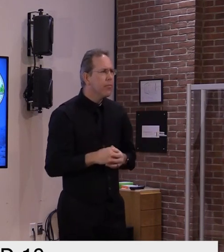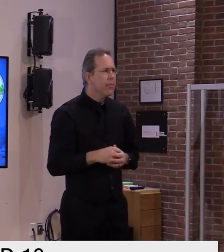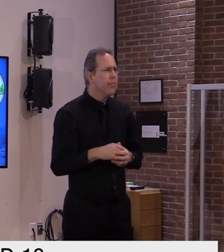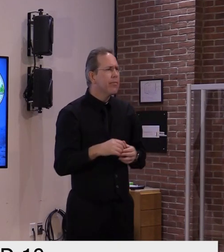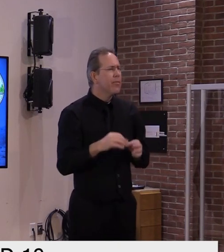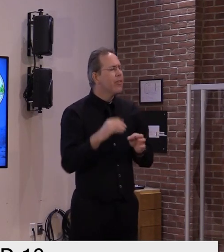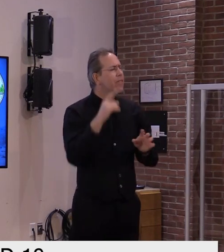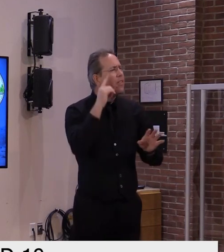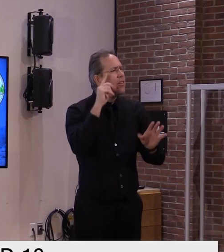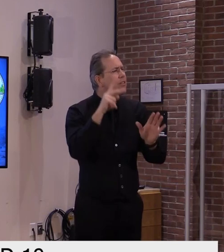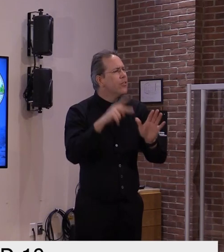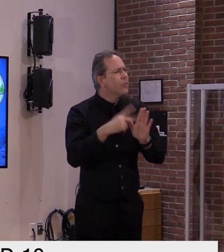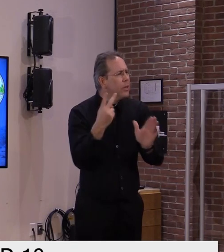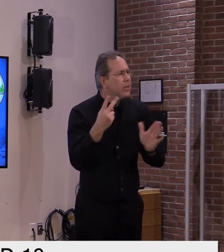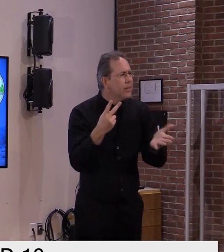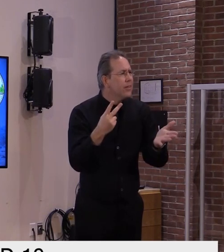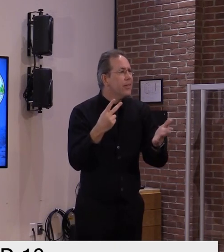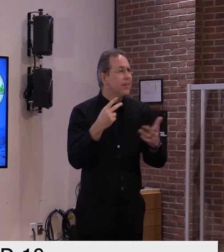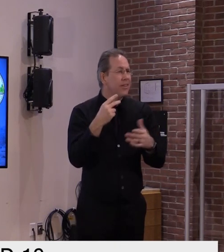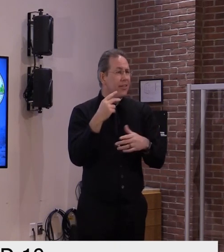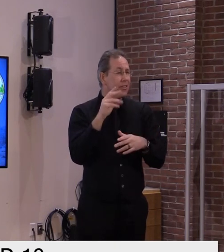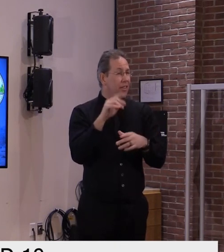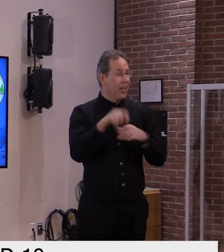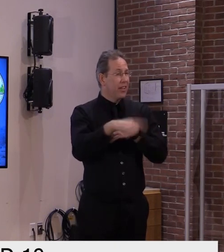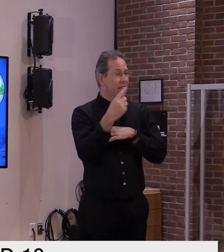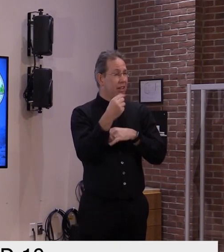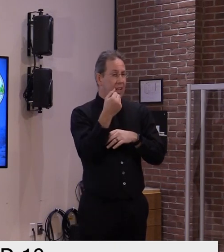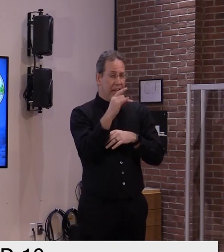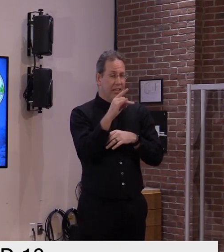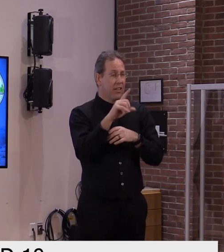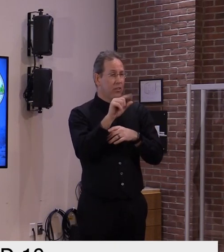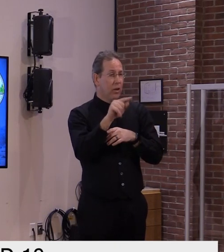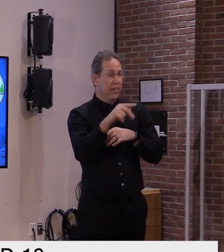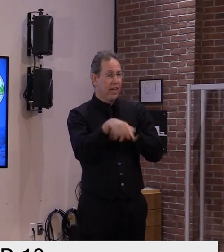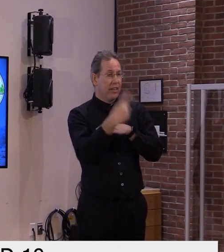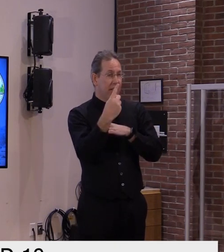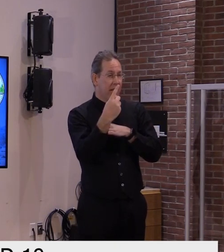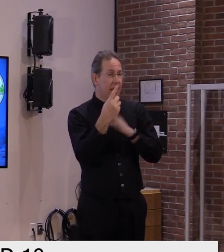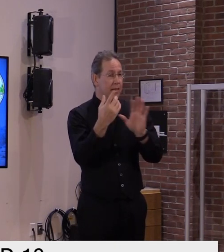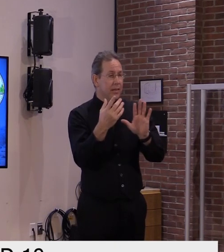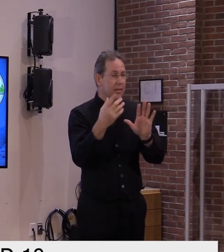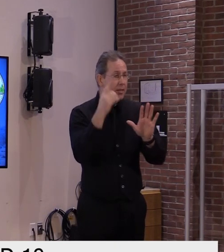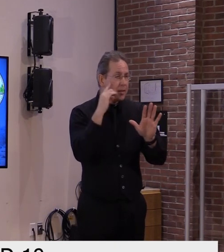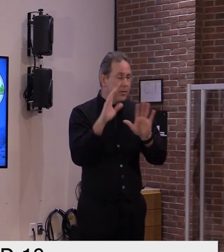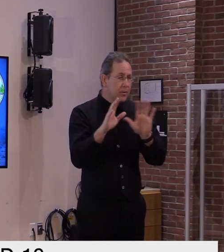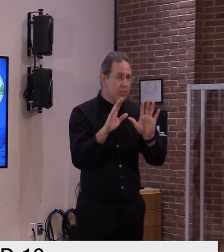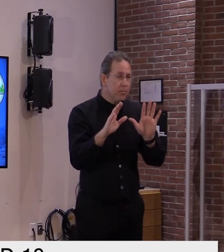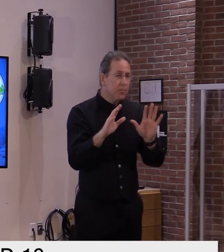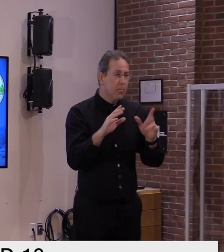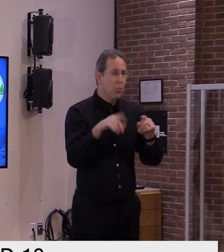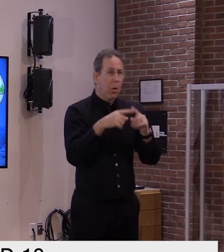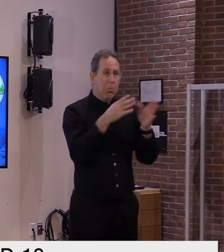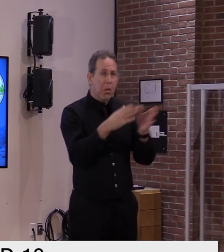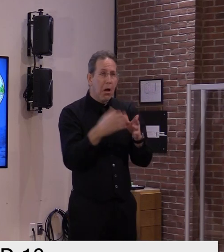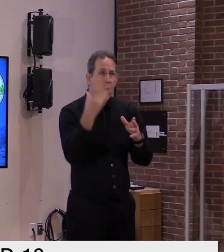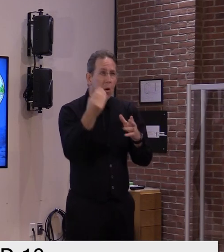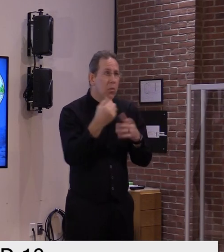and the 20th, are the right times to do that and maybe rethink exercising those rights at a different